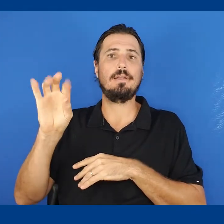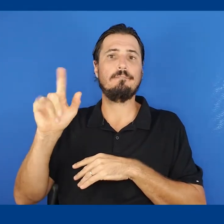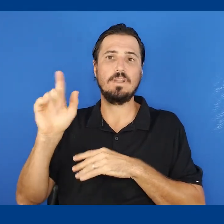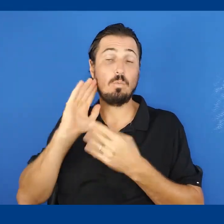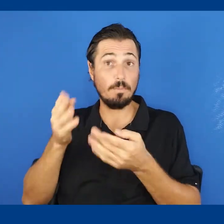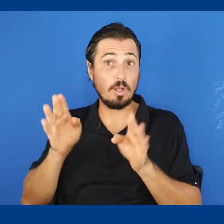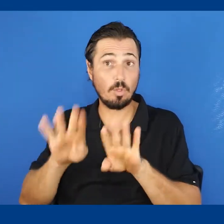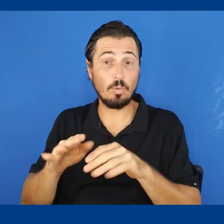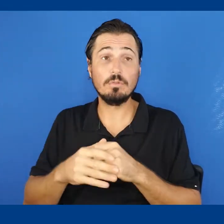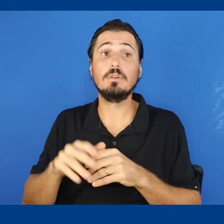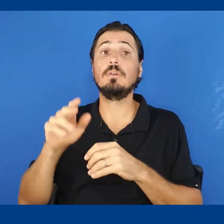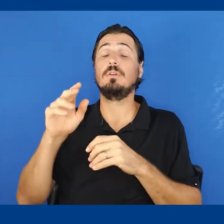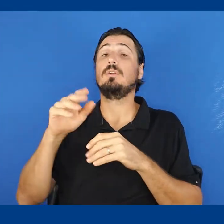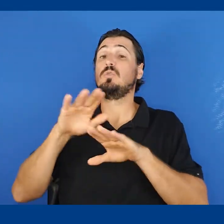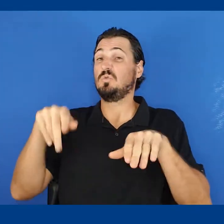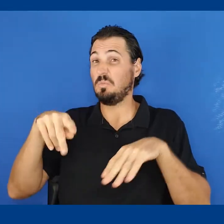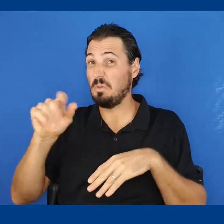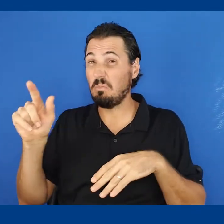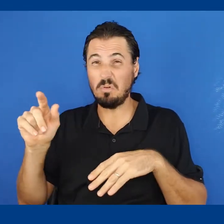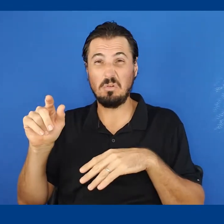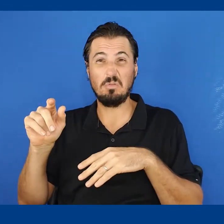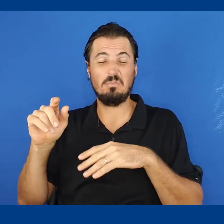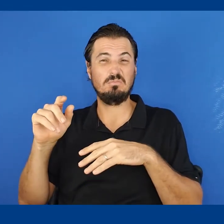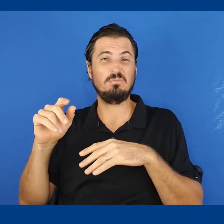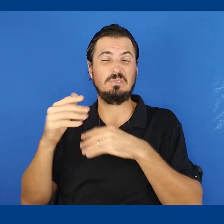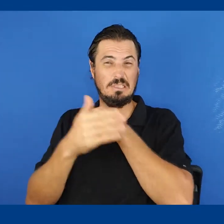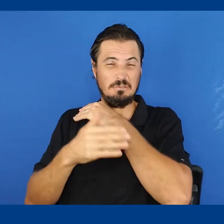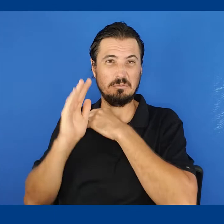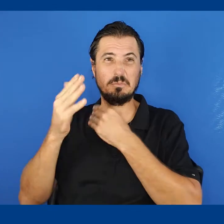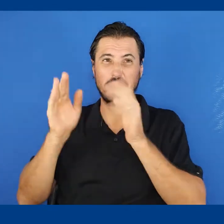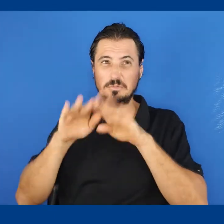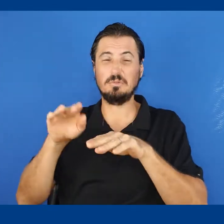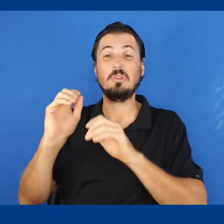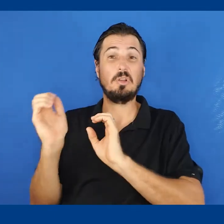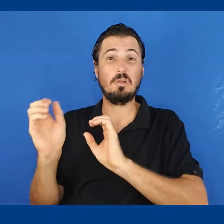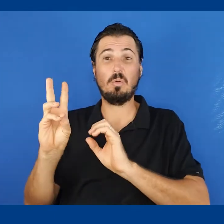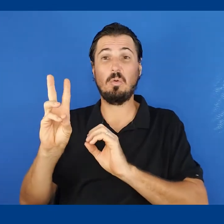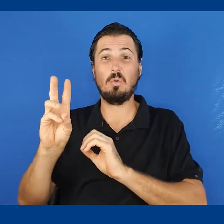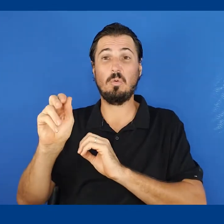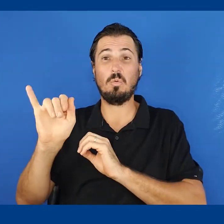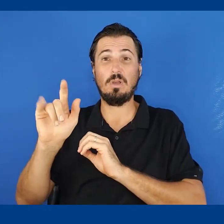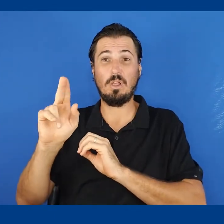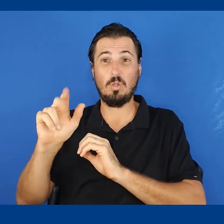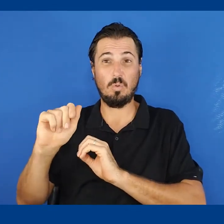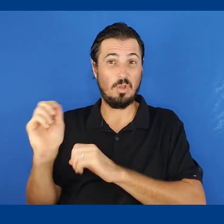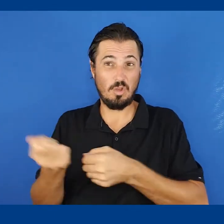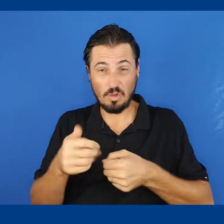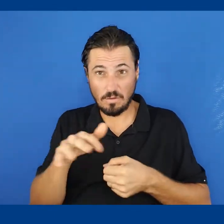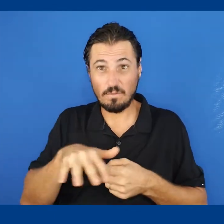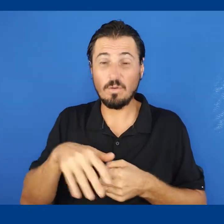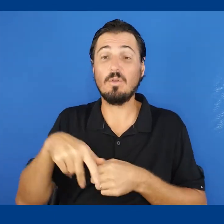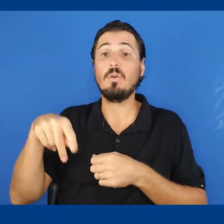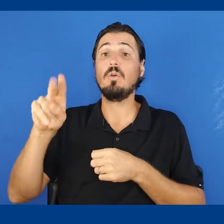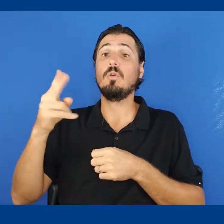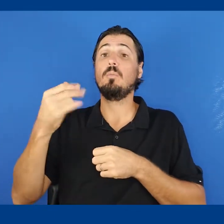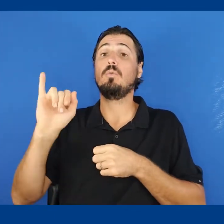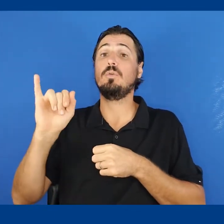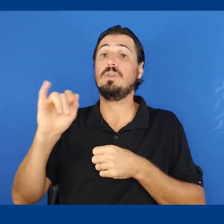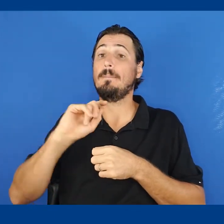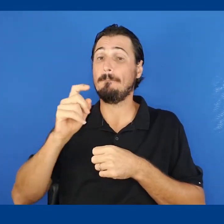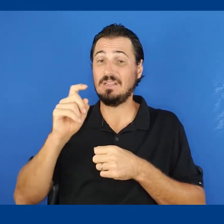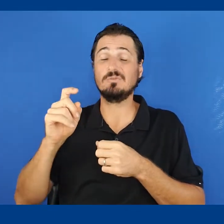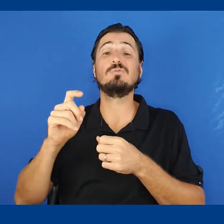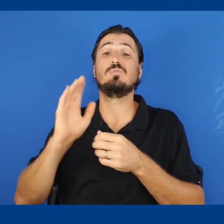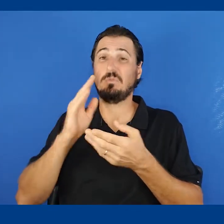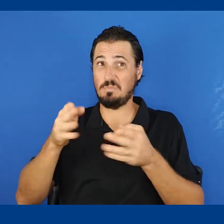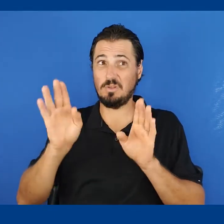Kapaa and Waimea swimming pools, the Wailua Golf Course, High Five Bottle Redemption, and Puhi Meadows Recycling Center will be closed.